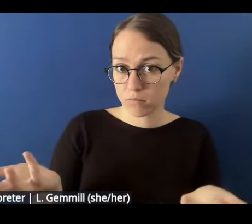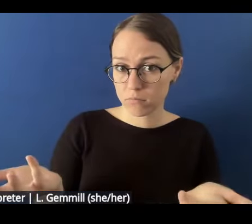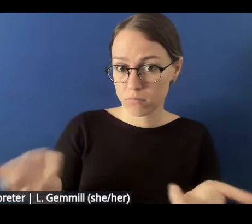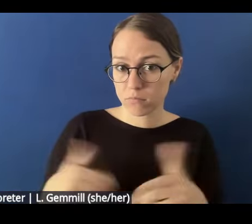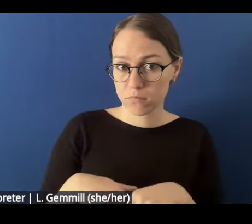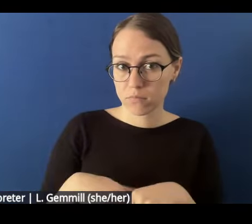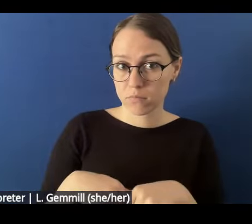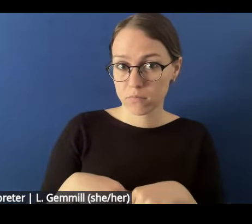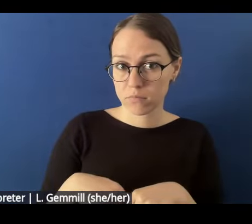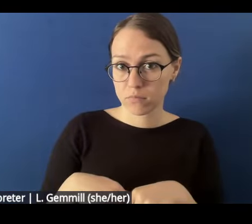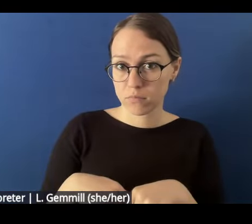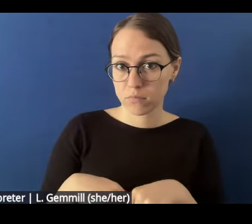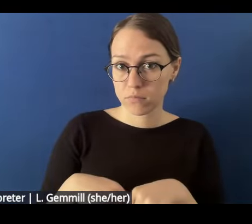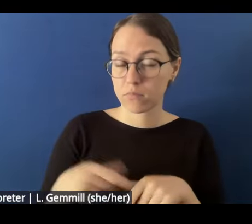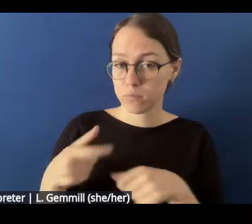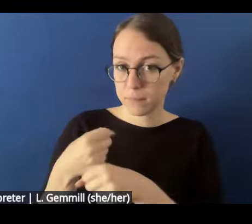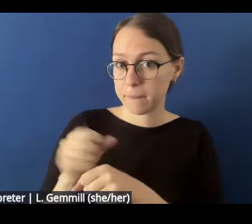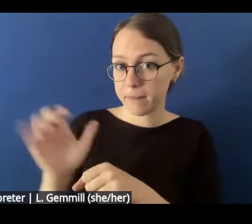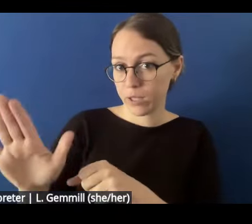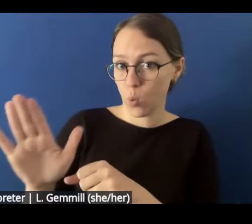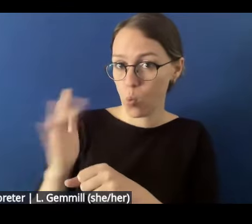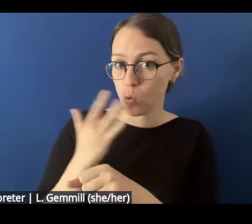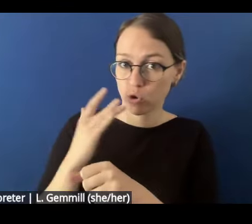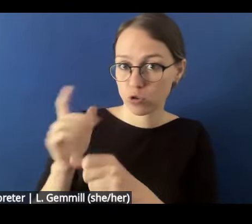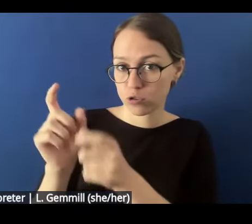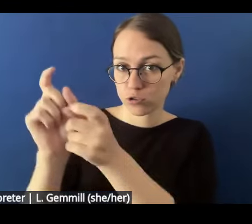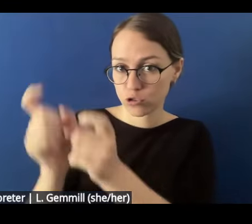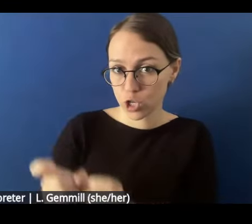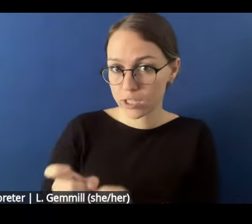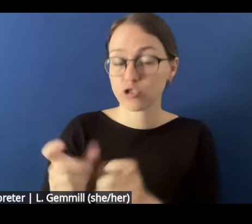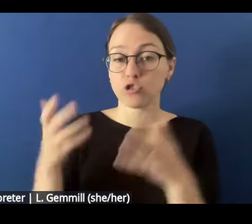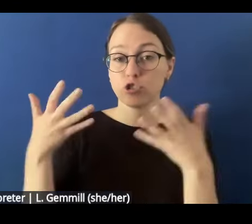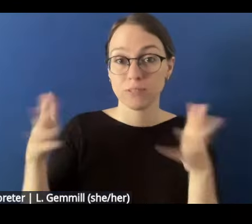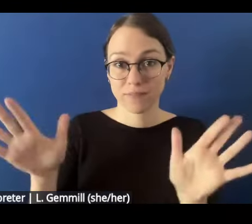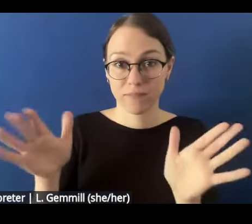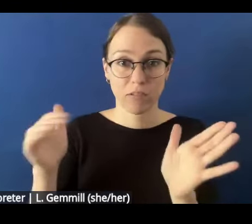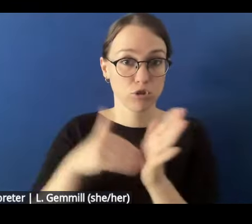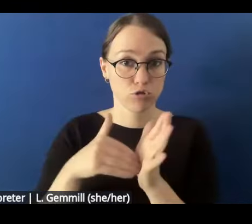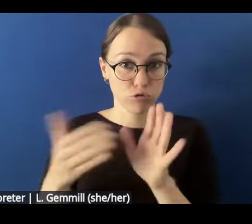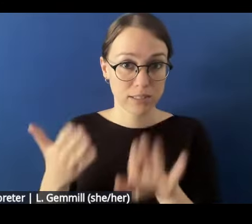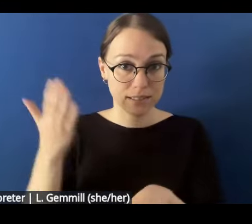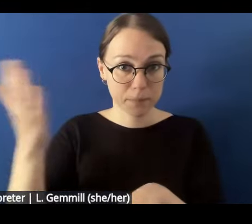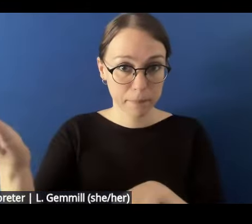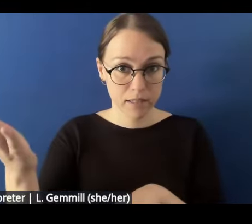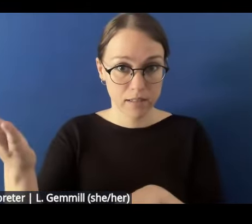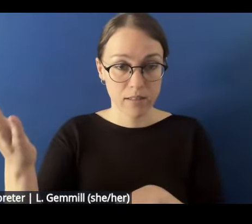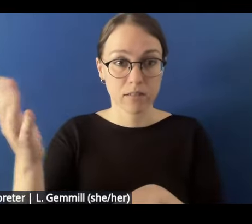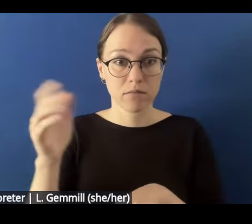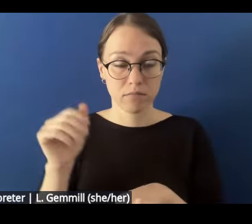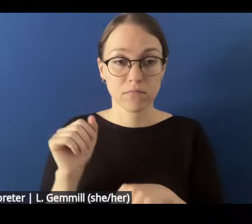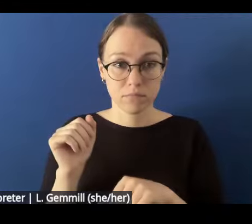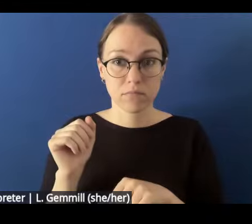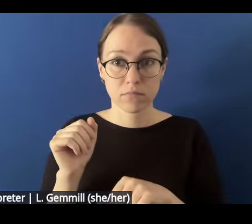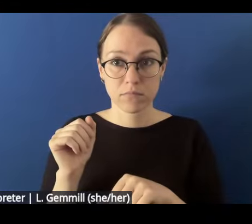the Yes. changes you want to make and then resubmit those changes, that modified set of